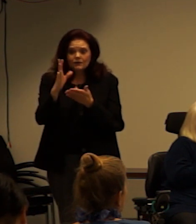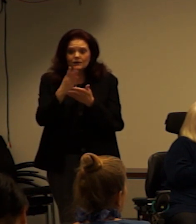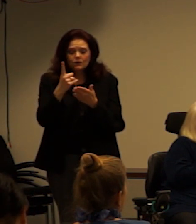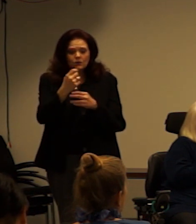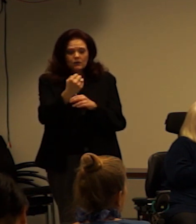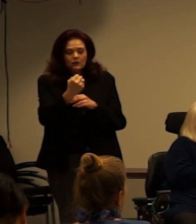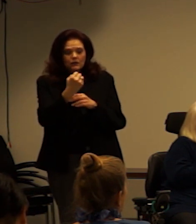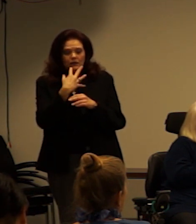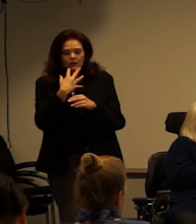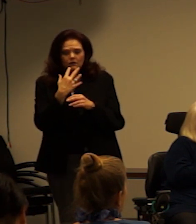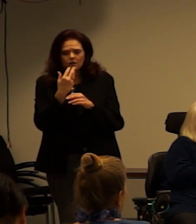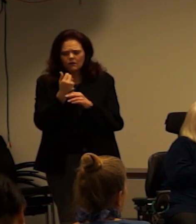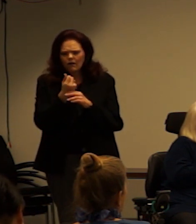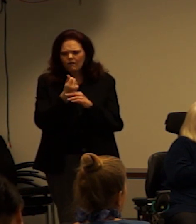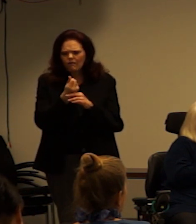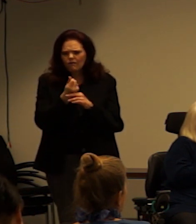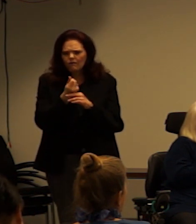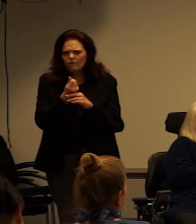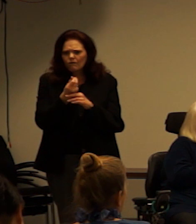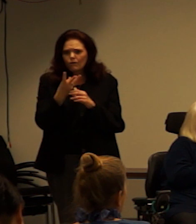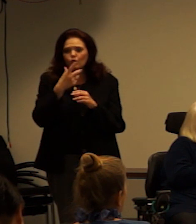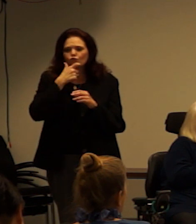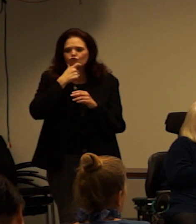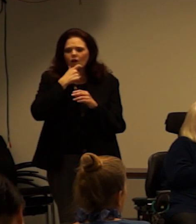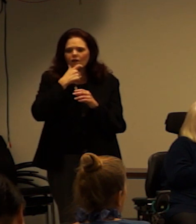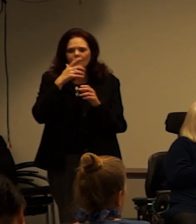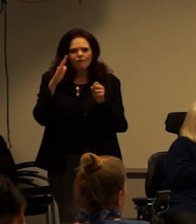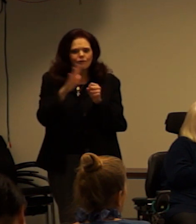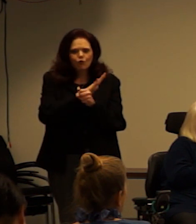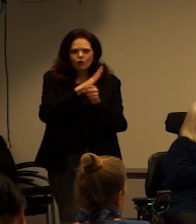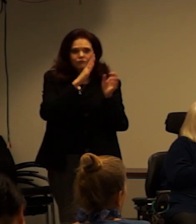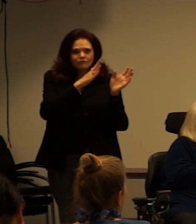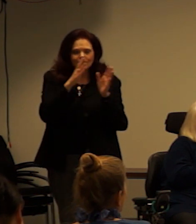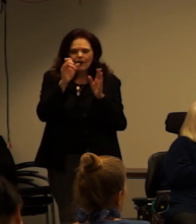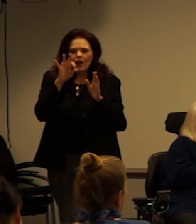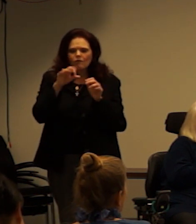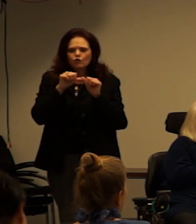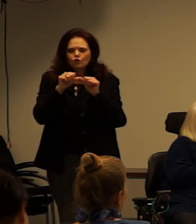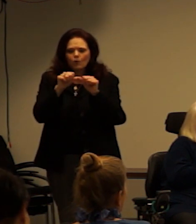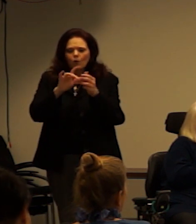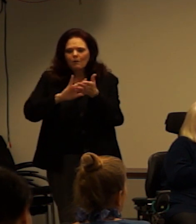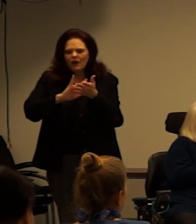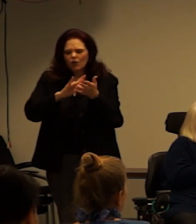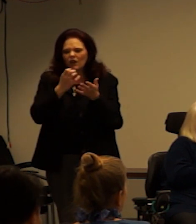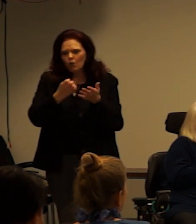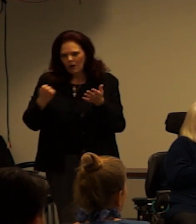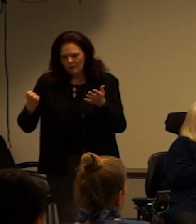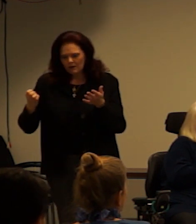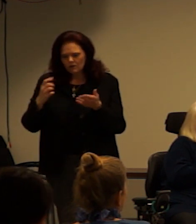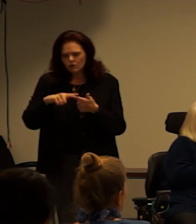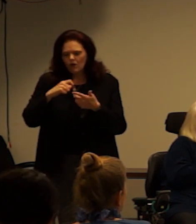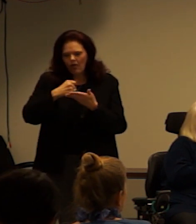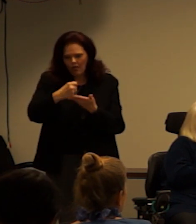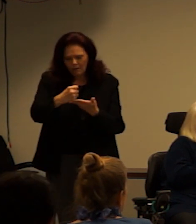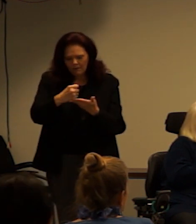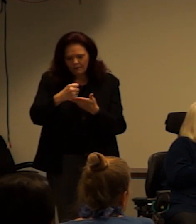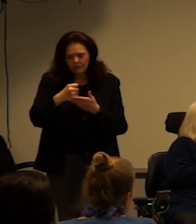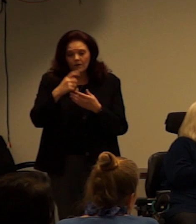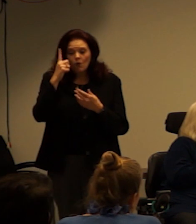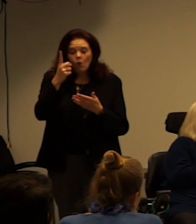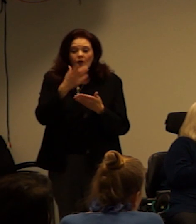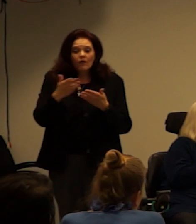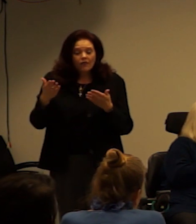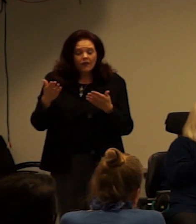us a couple of truckloads full of durable medical equipment to help them out. So one thing I'll